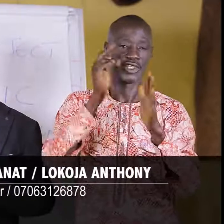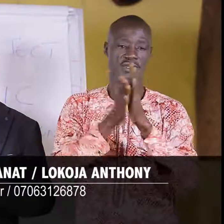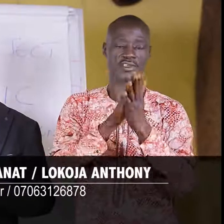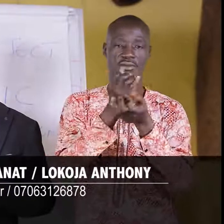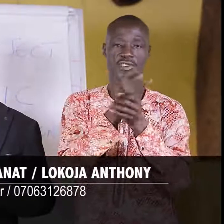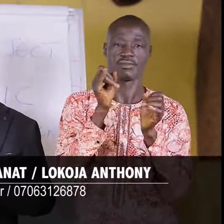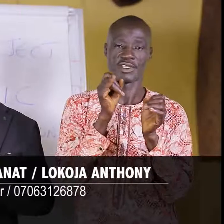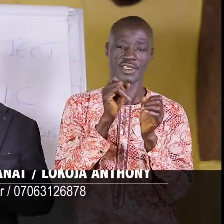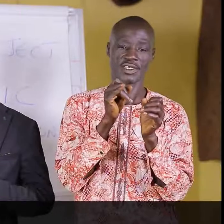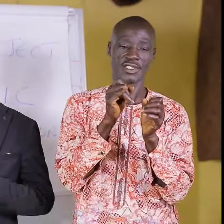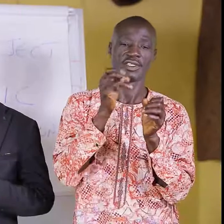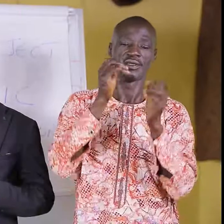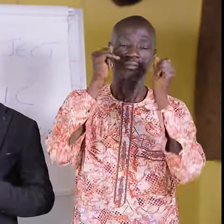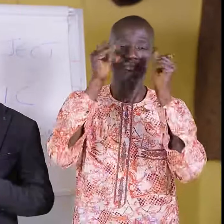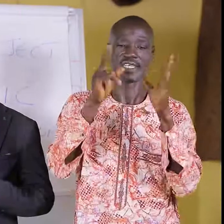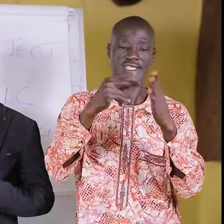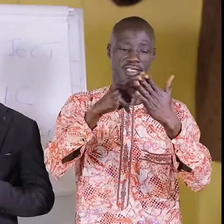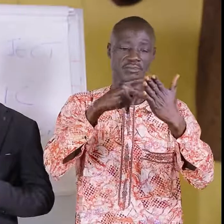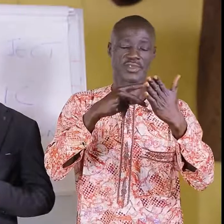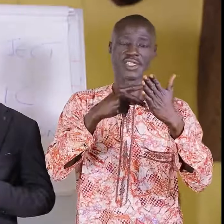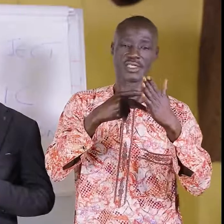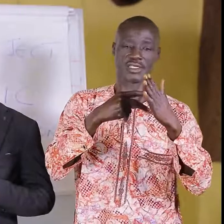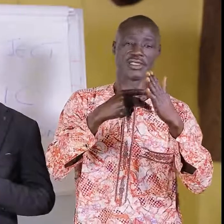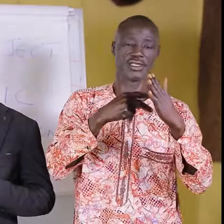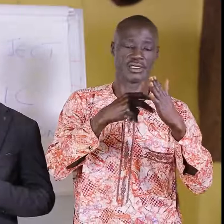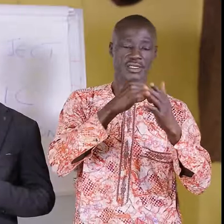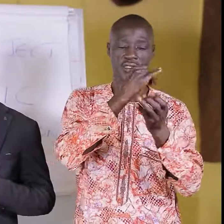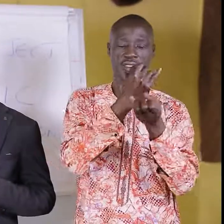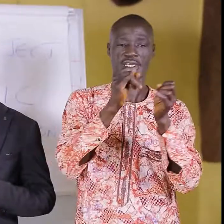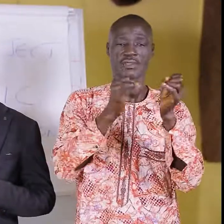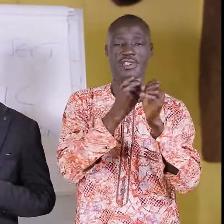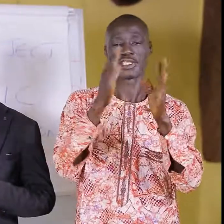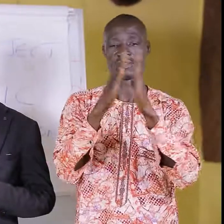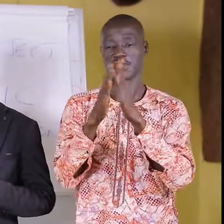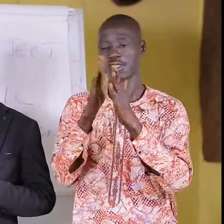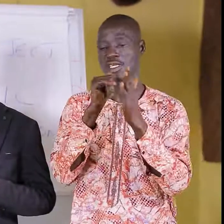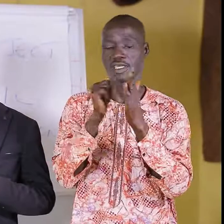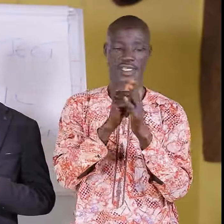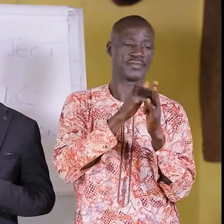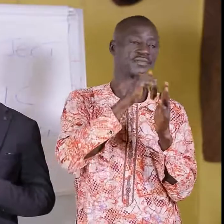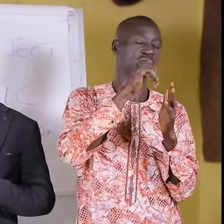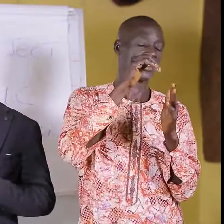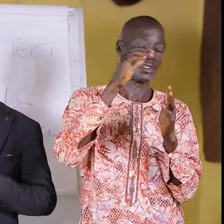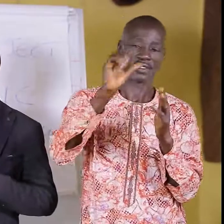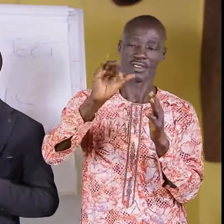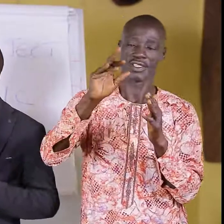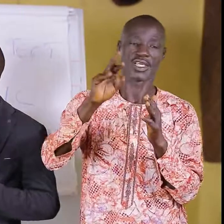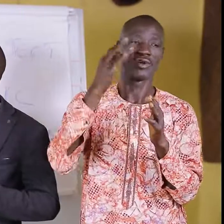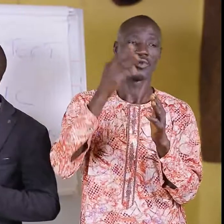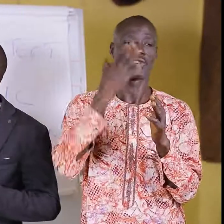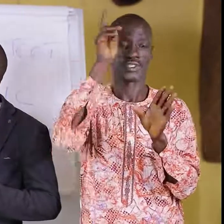independent nation, there were lots of pre-independence conferences, and Alhaji Sir Abubakar Tafawa Balewa was in the forefront of such